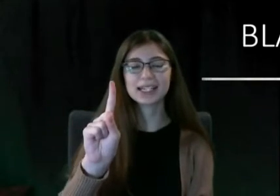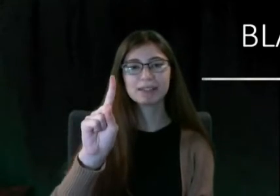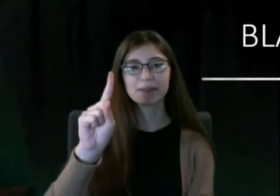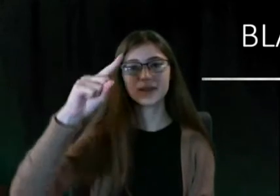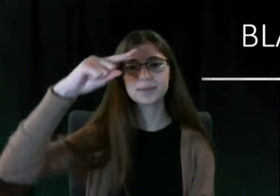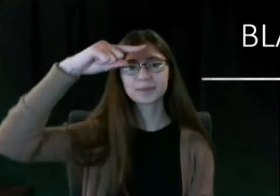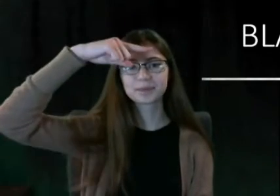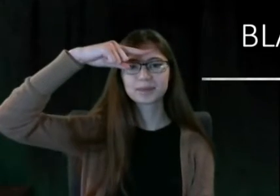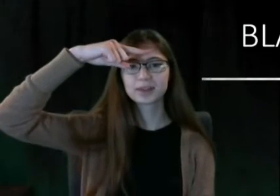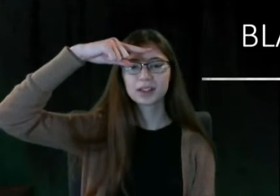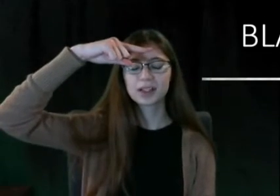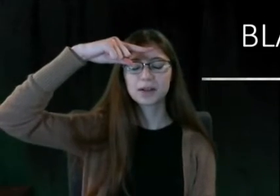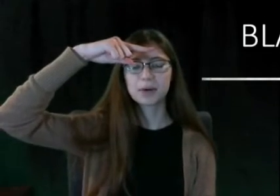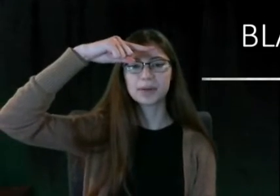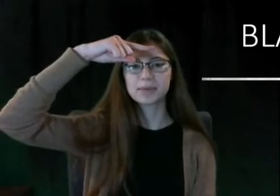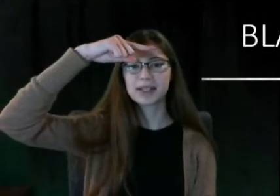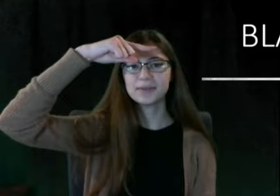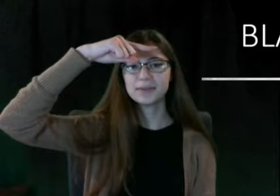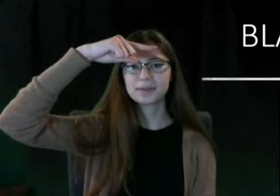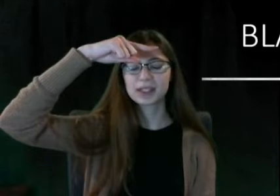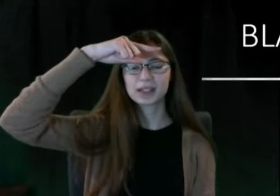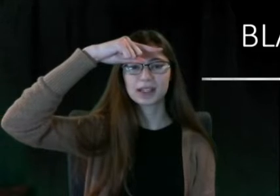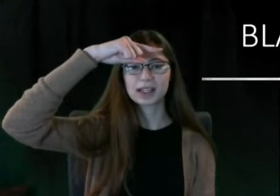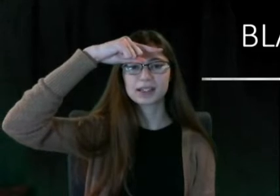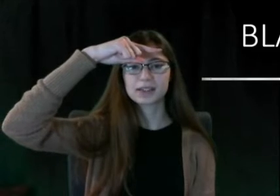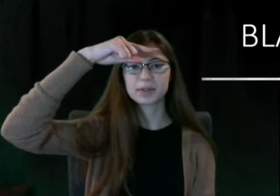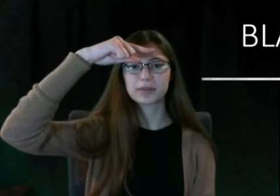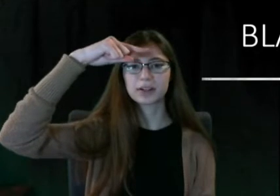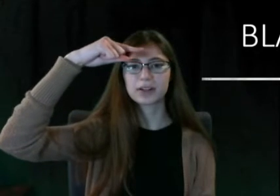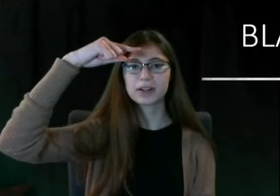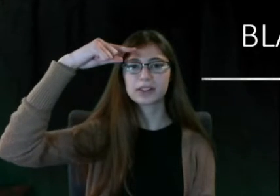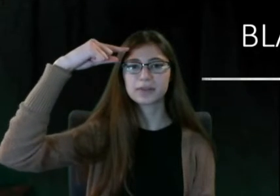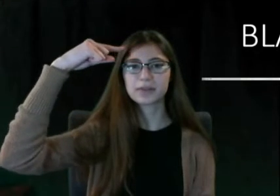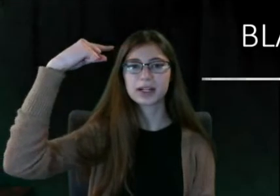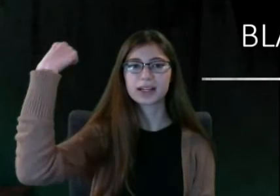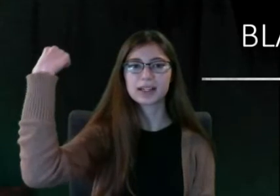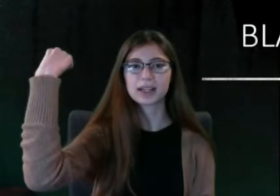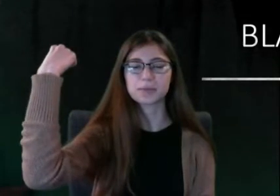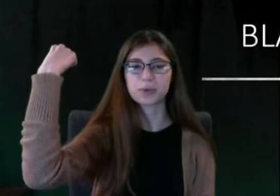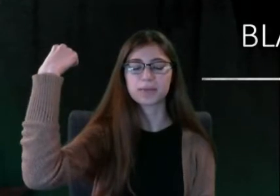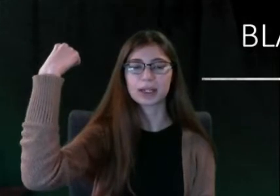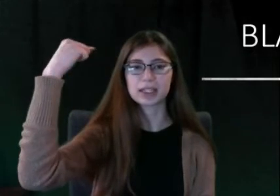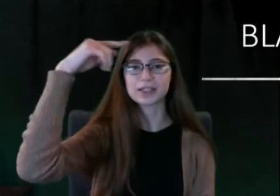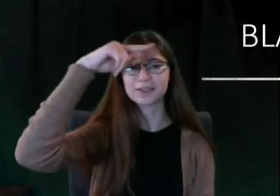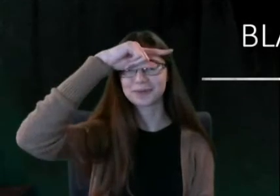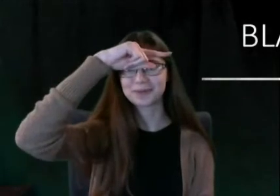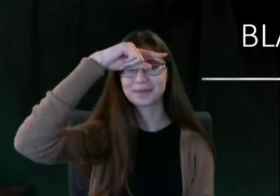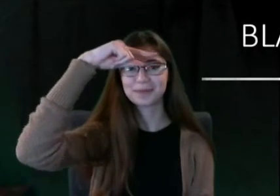finger, palm down, and it is going to move across your forehead and point behind you.